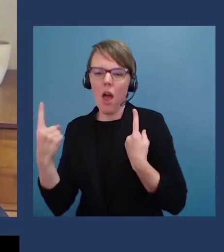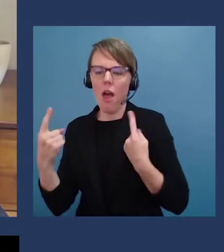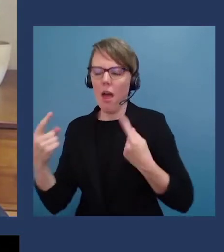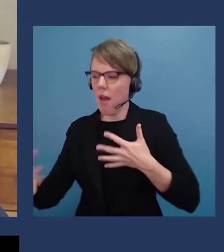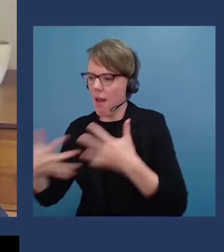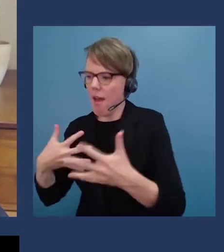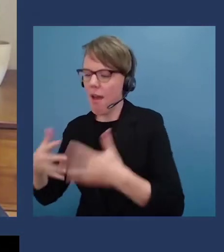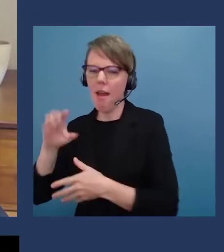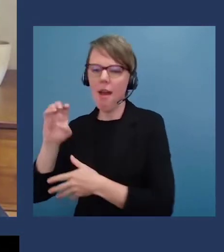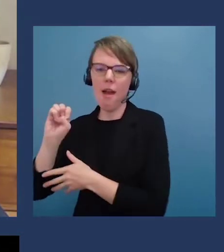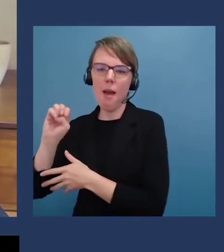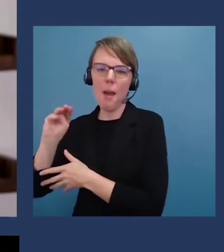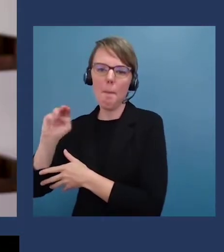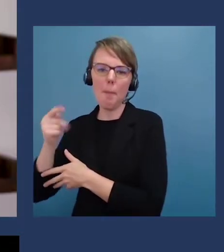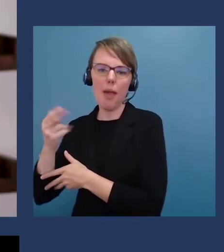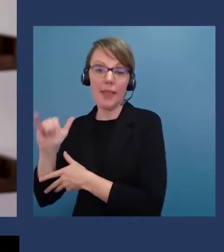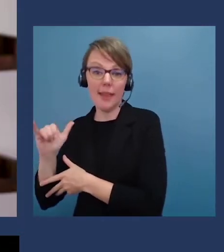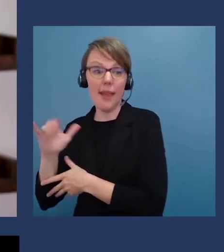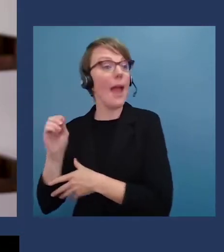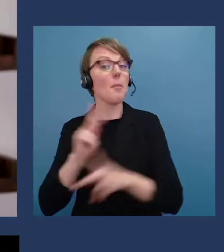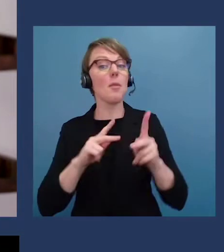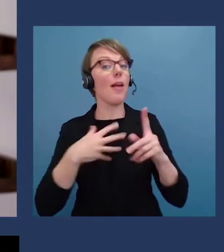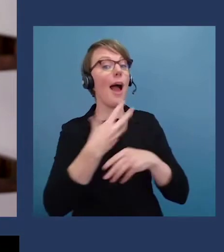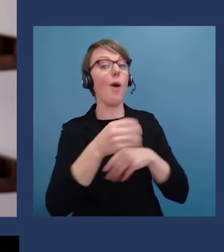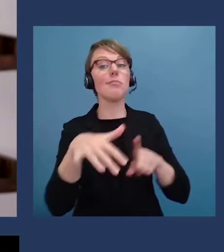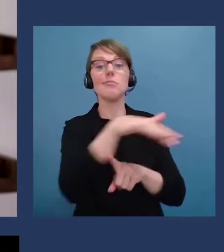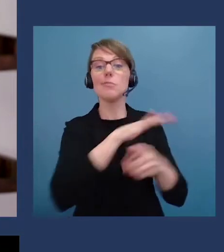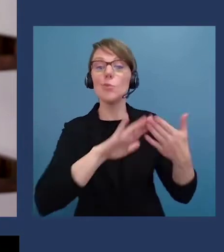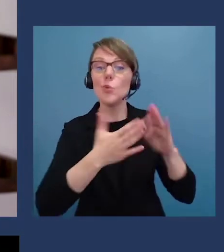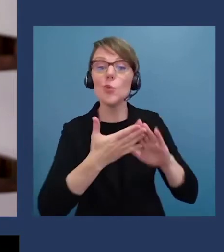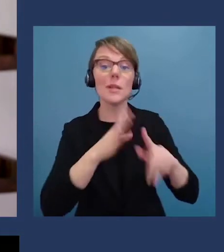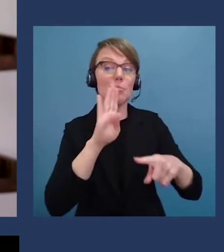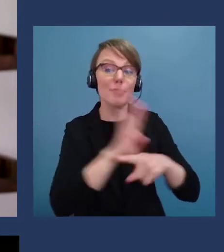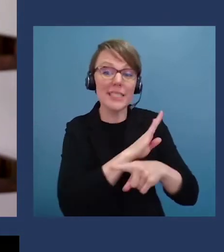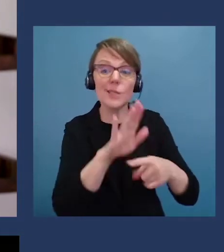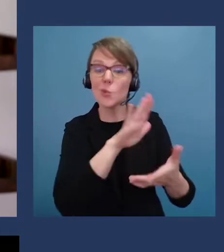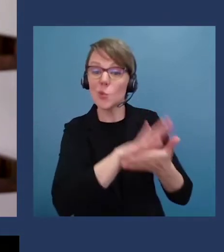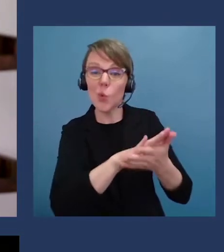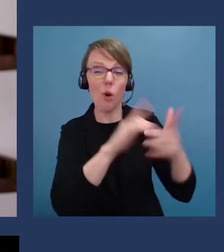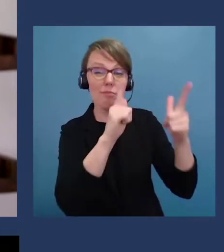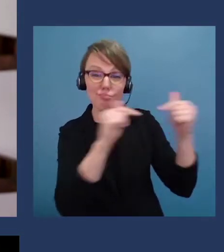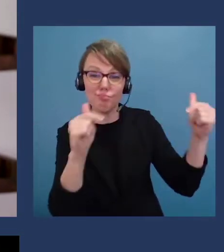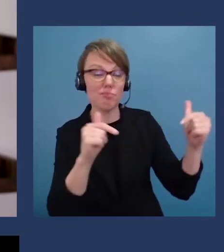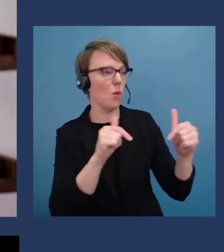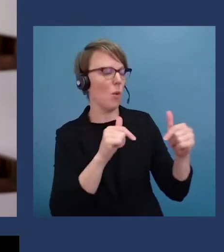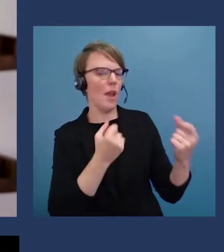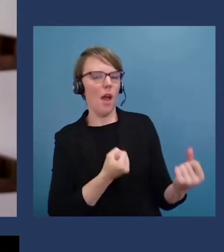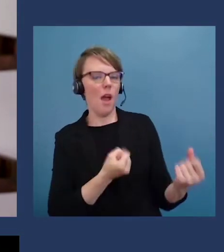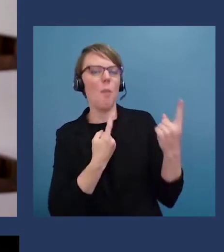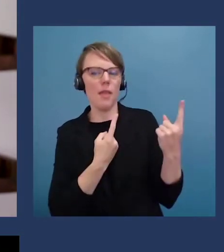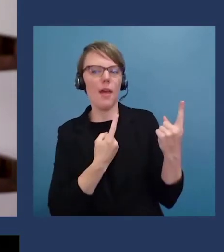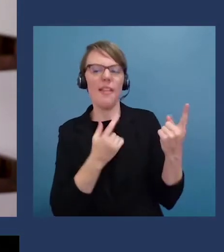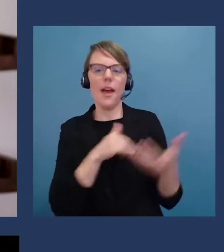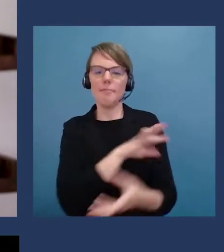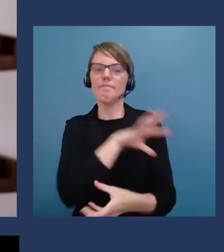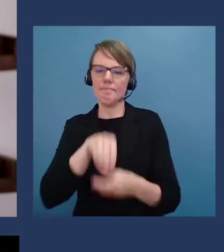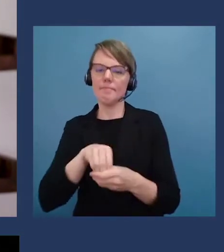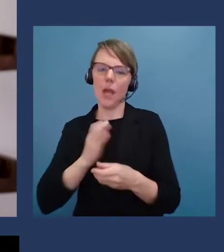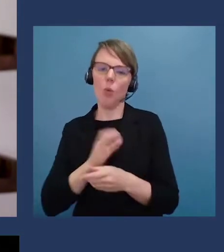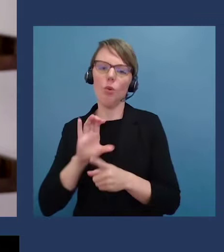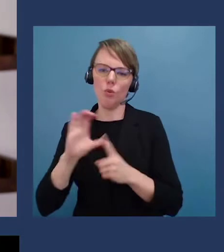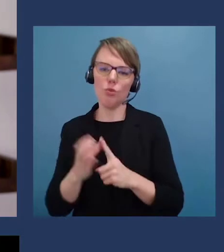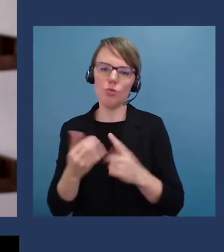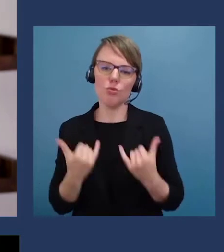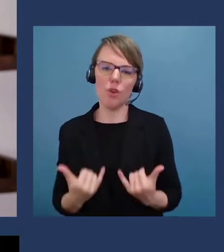gives importance to, I would call it, that universality in the design aesthetic of a company